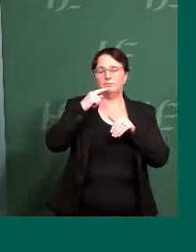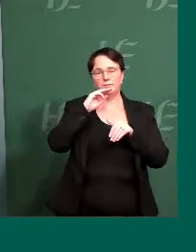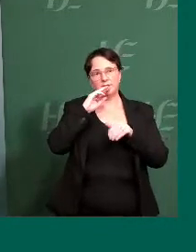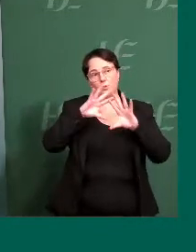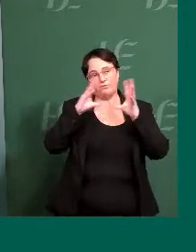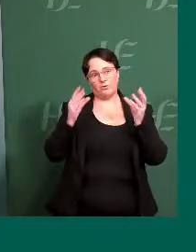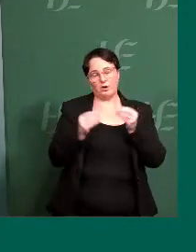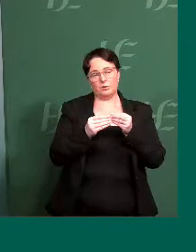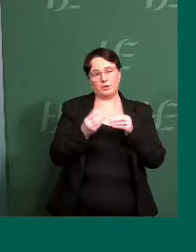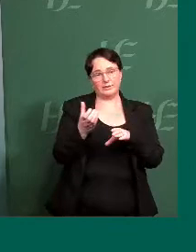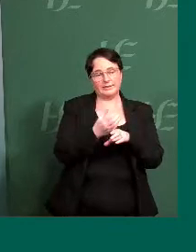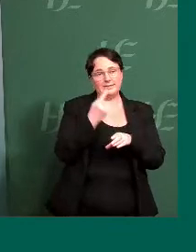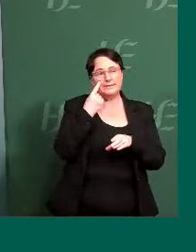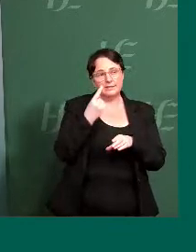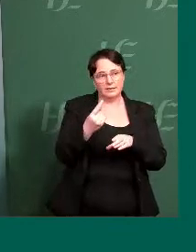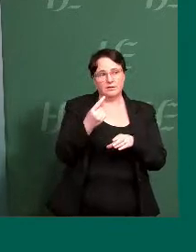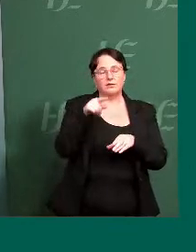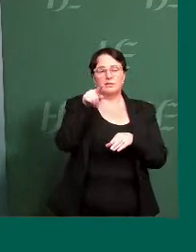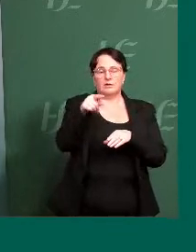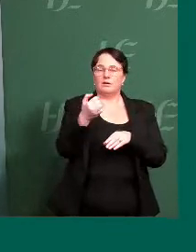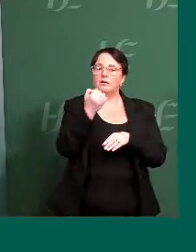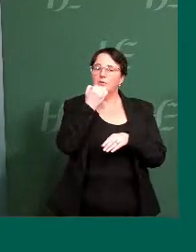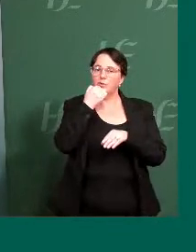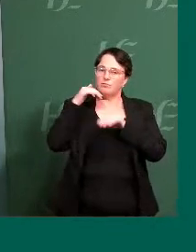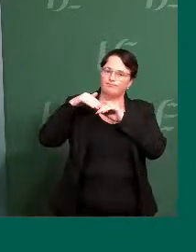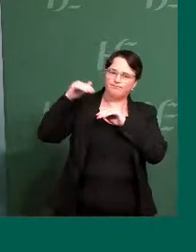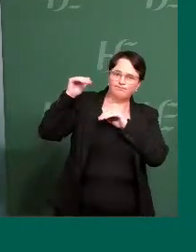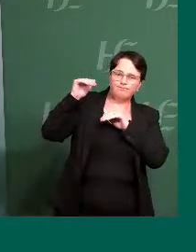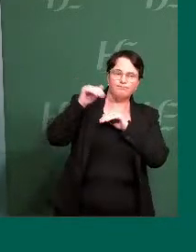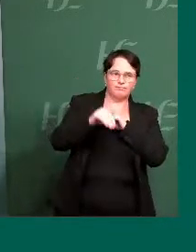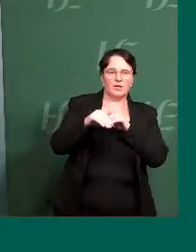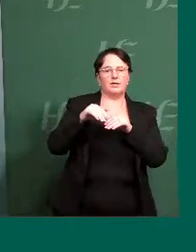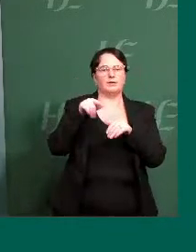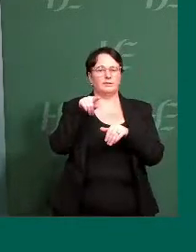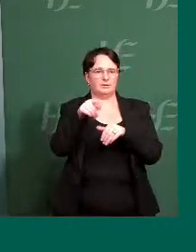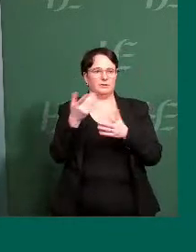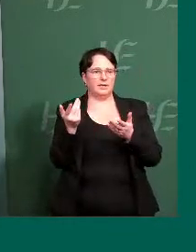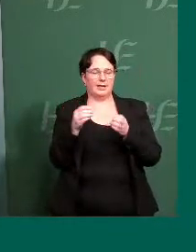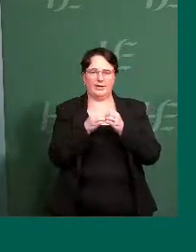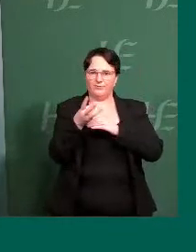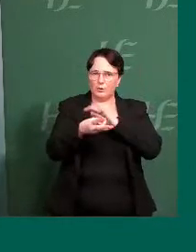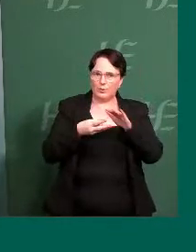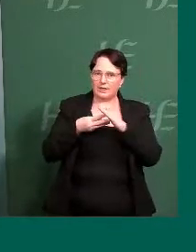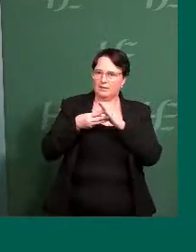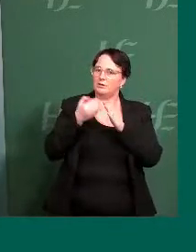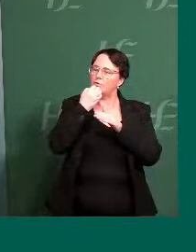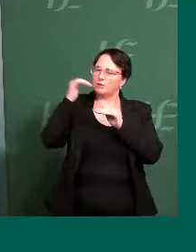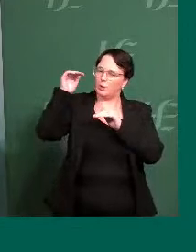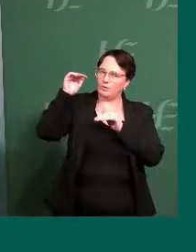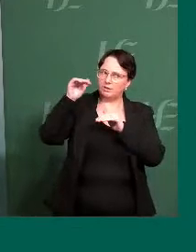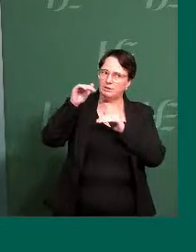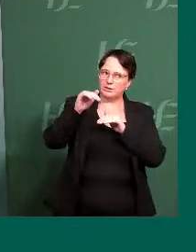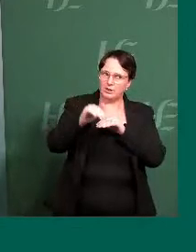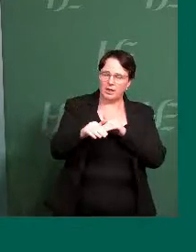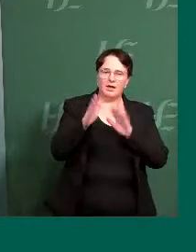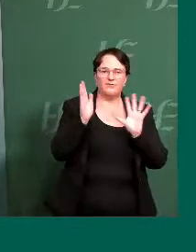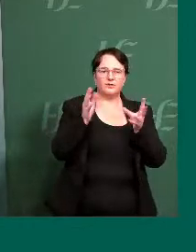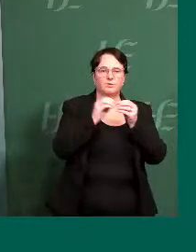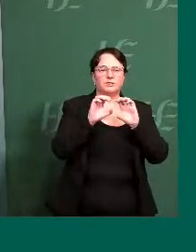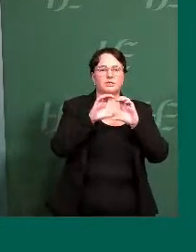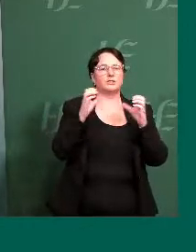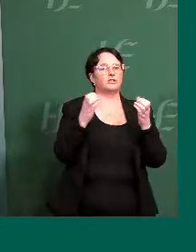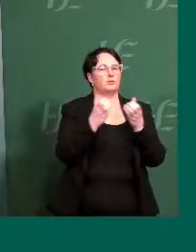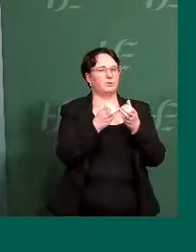are continuing to see a continuous rapid downward trend in demand and positivity week on week. Again, I've mentioned the community referrals,